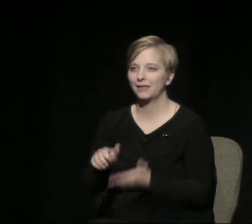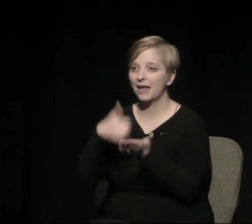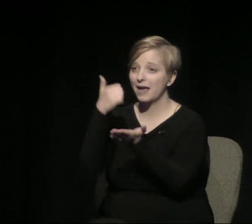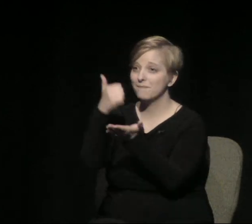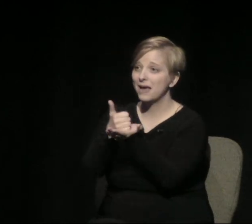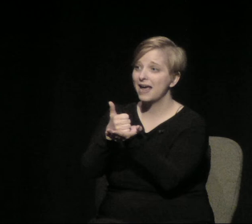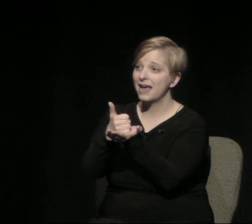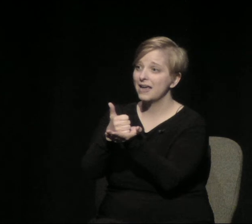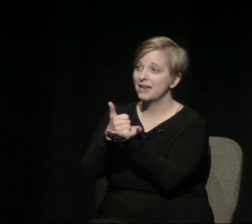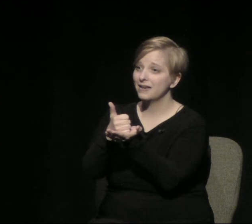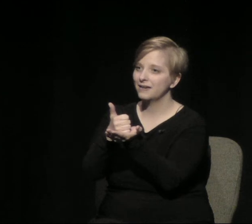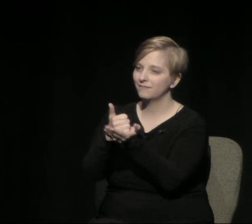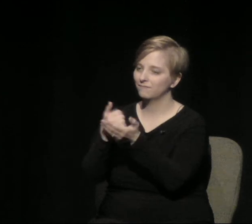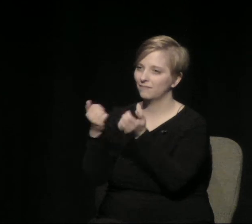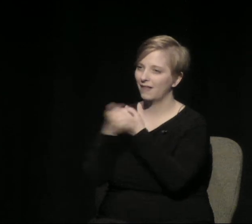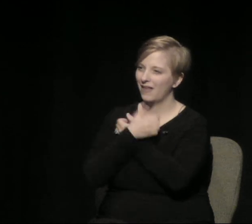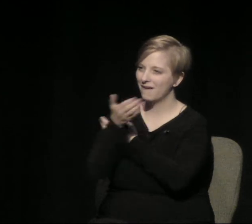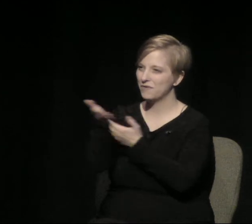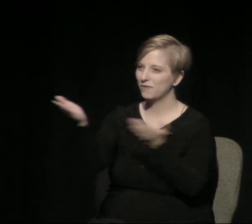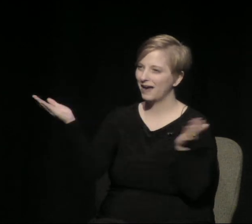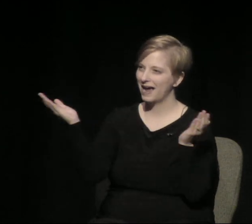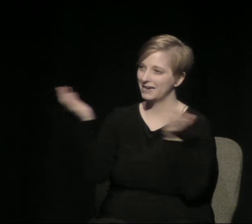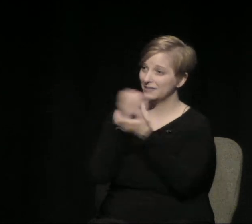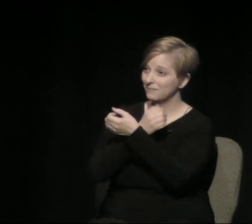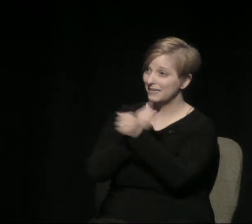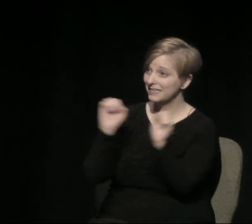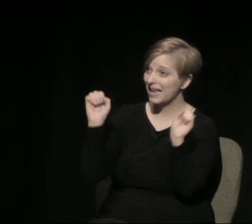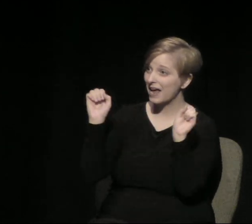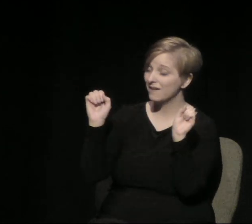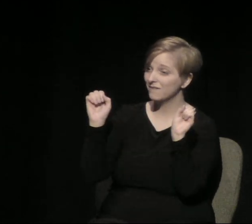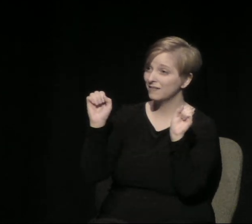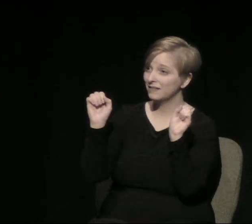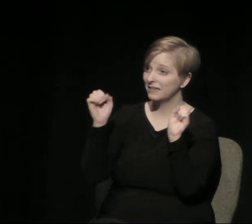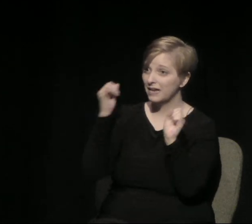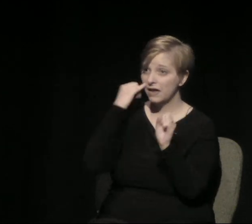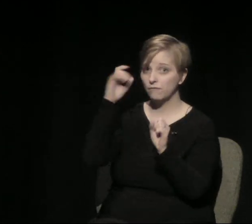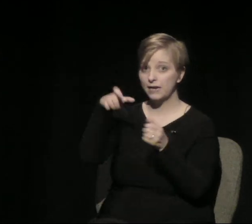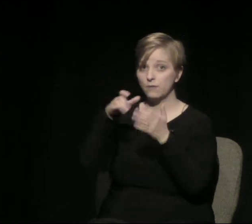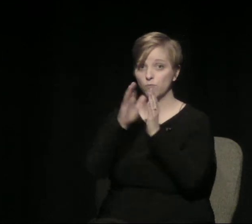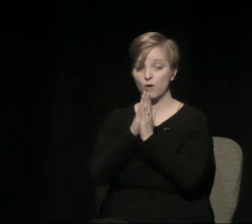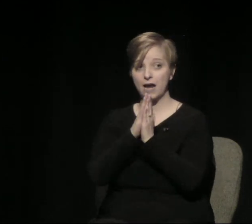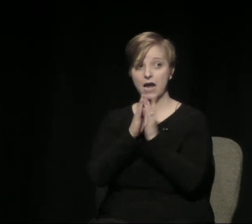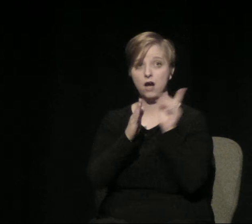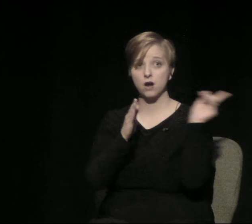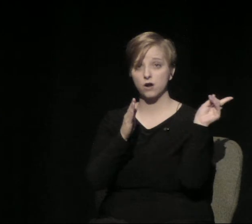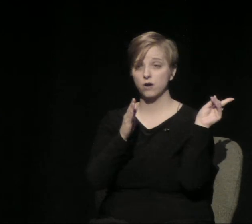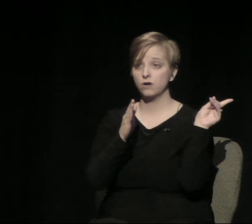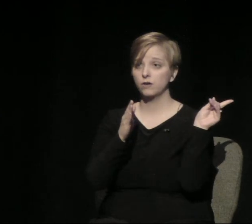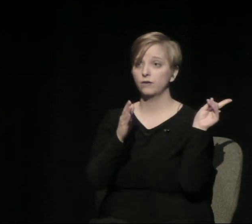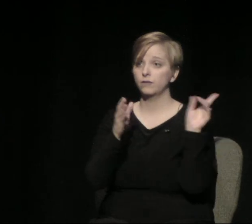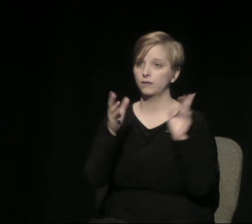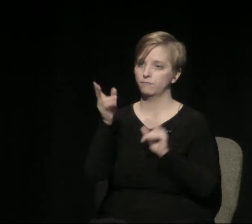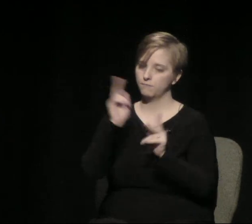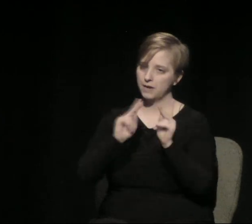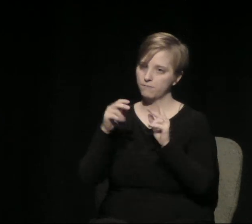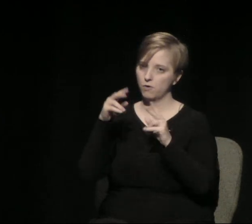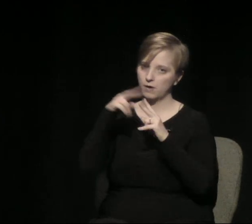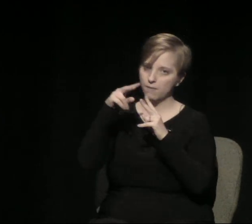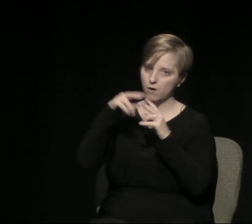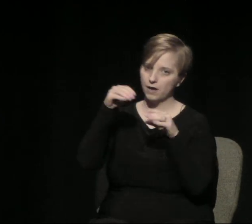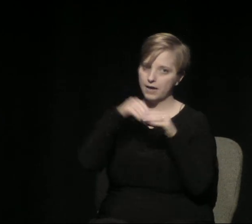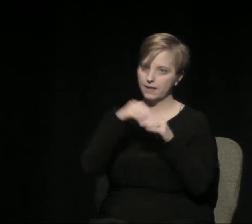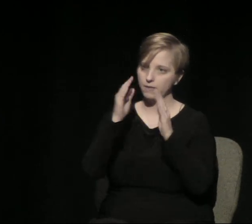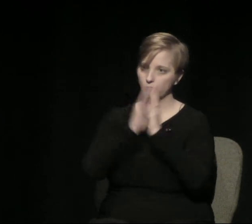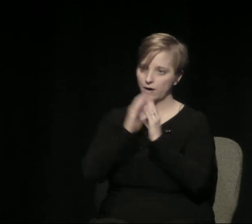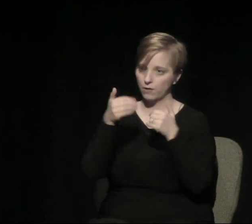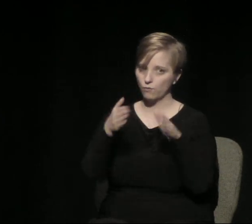him. Amen. Fellowship family, I love you. Be safe as you go. If you need prayer, the Sloans are in the prayer room. Remember to